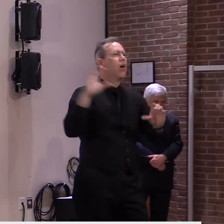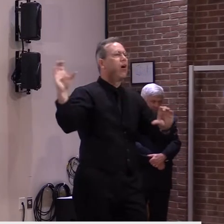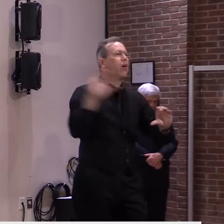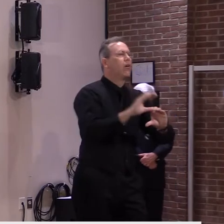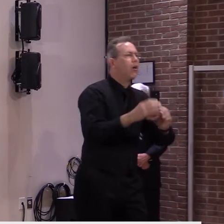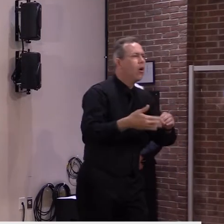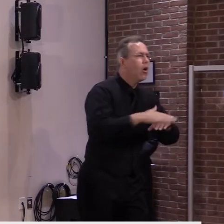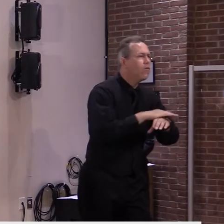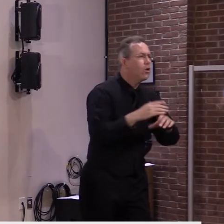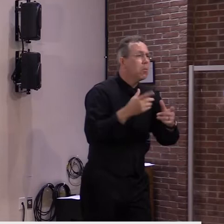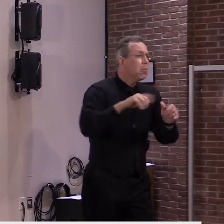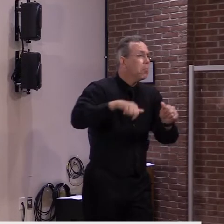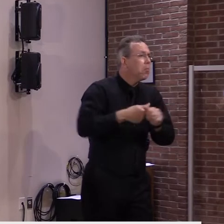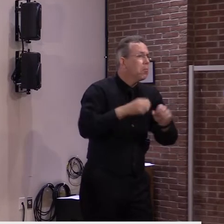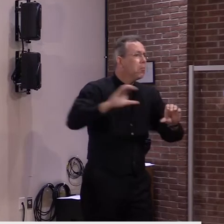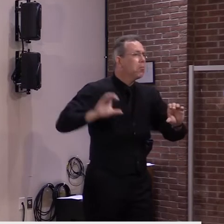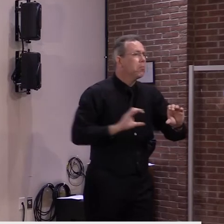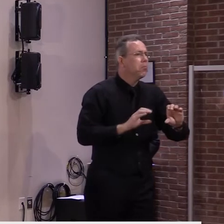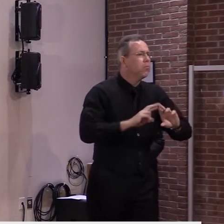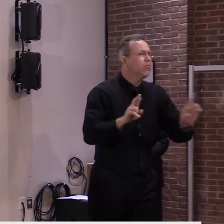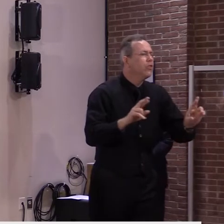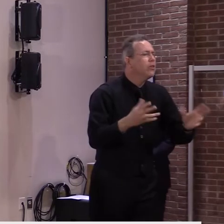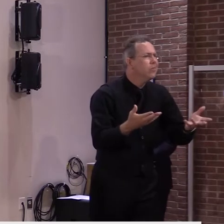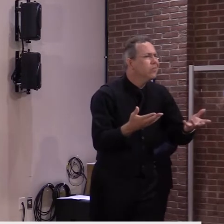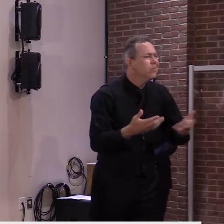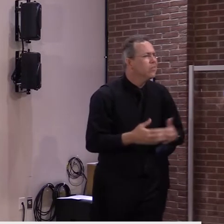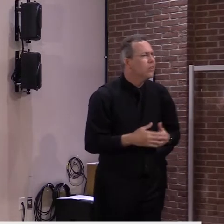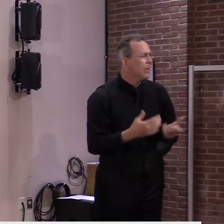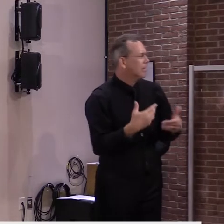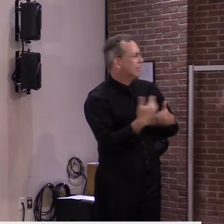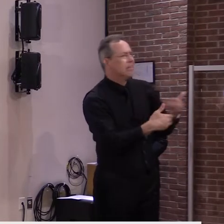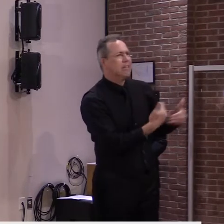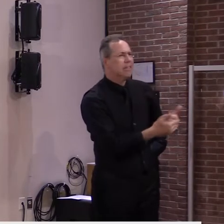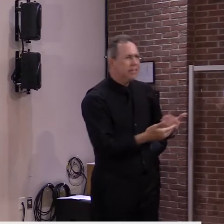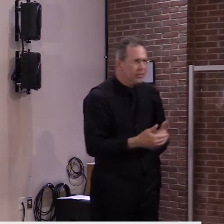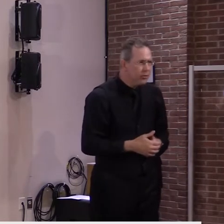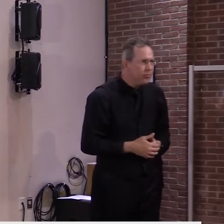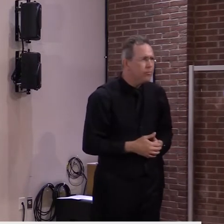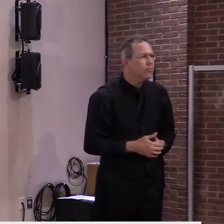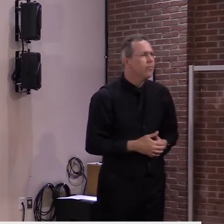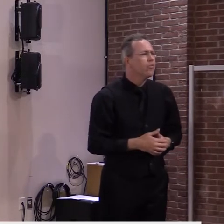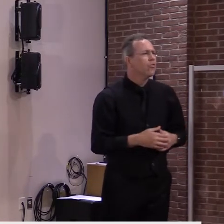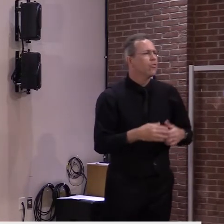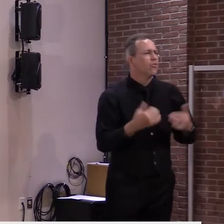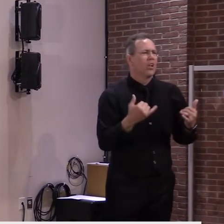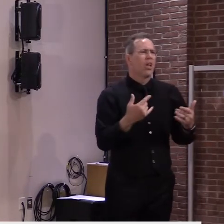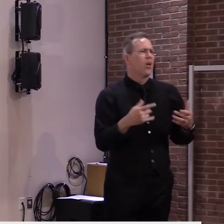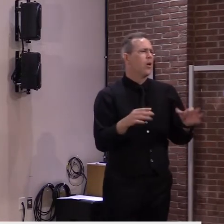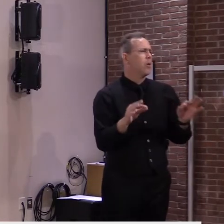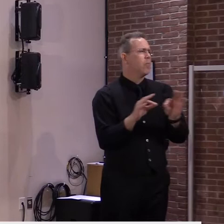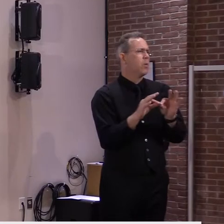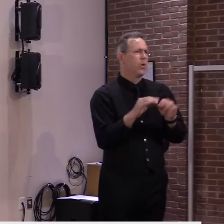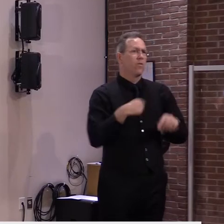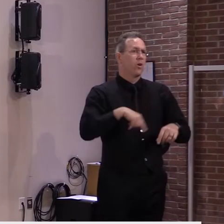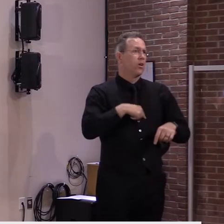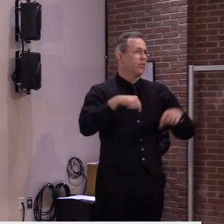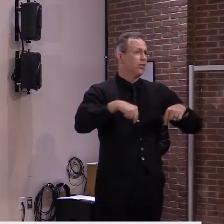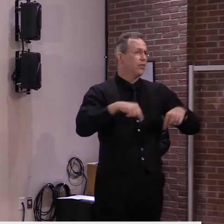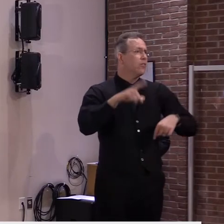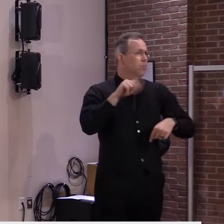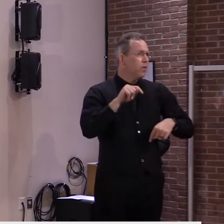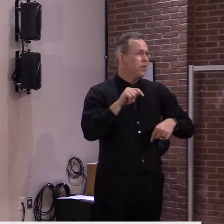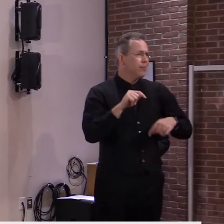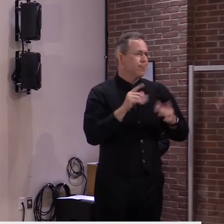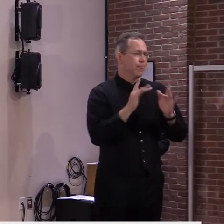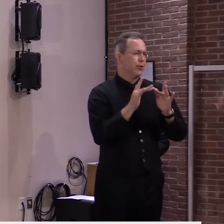accordingly after the fact. But I think it's tremendously important for us to be able to